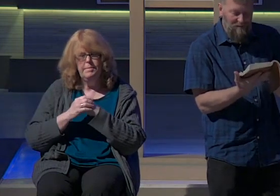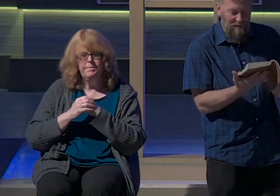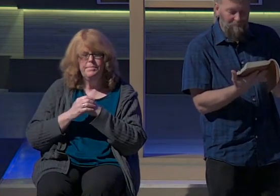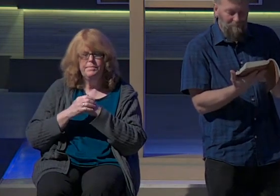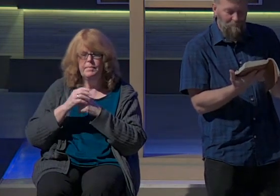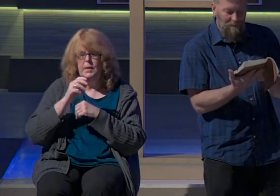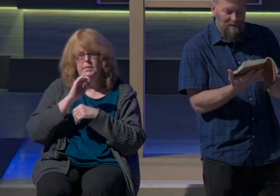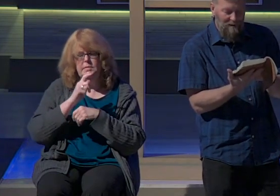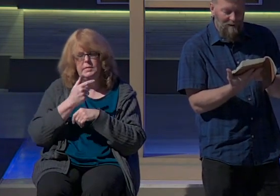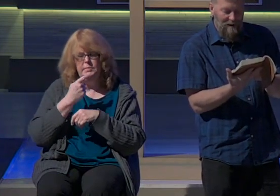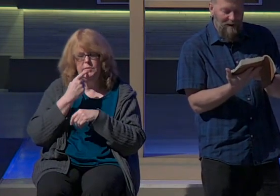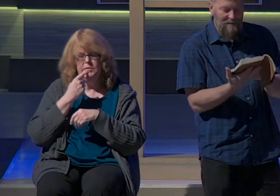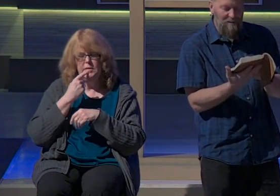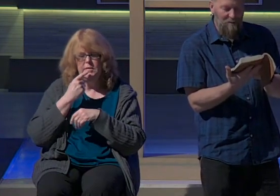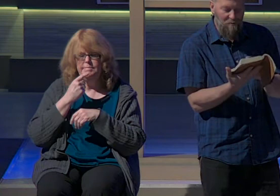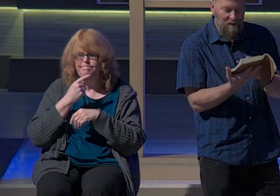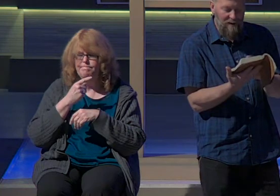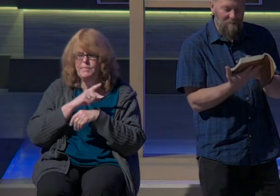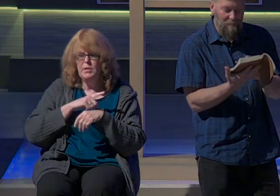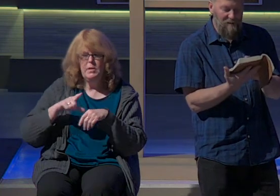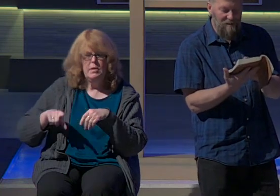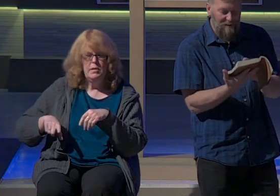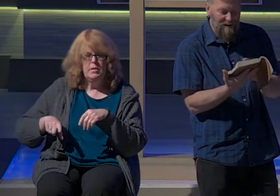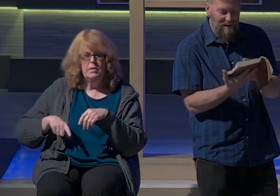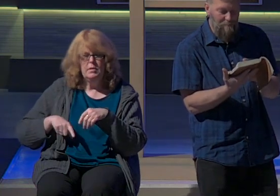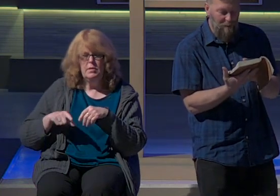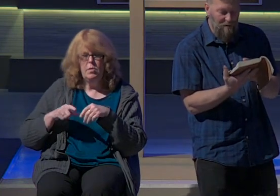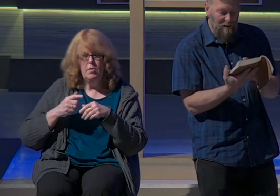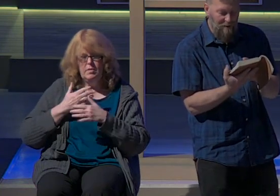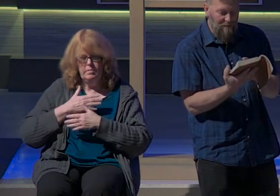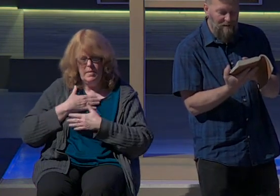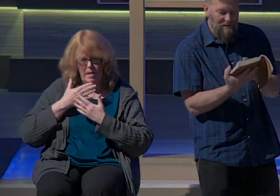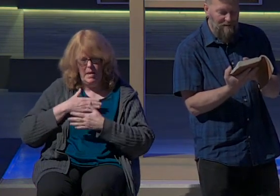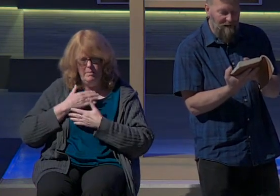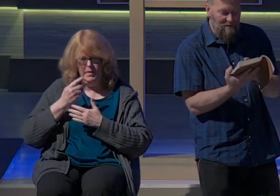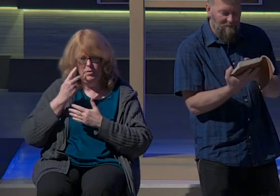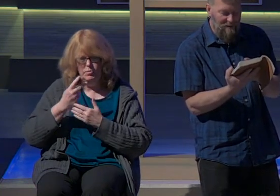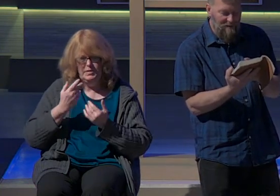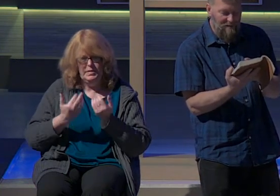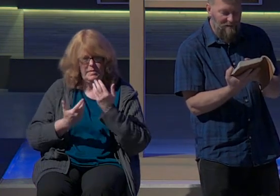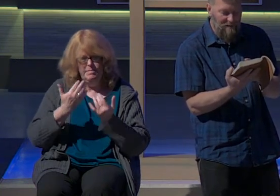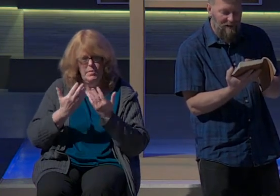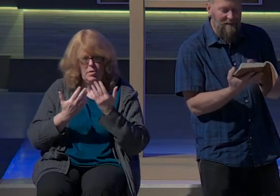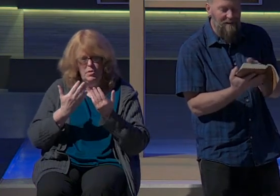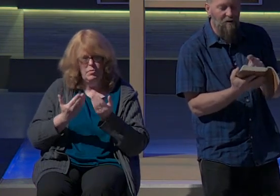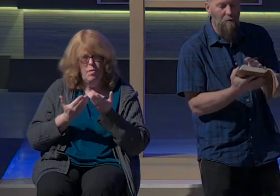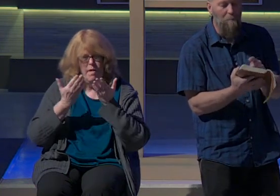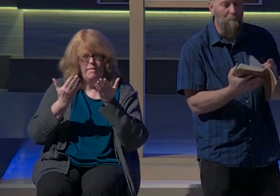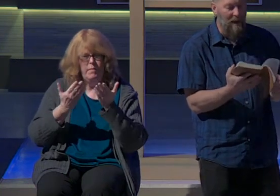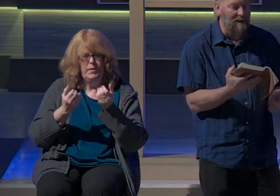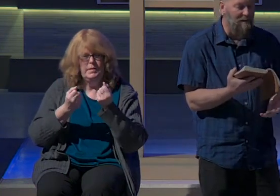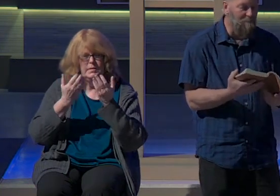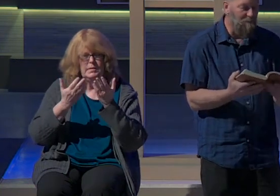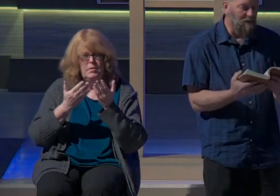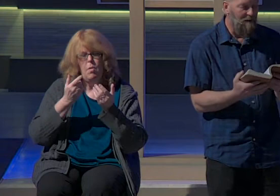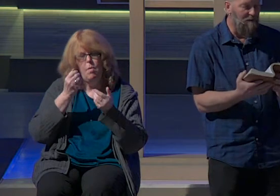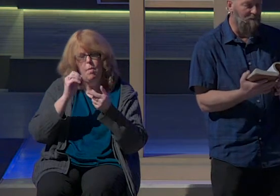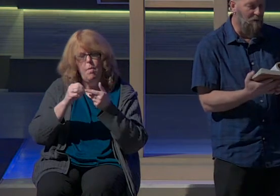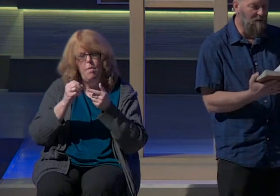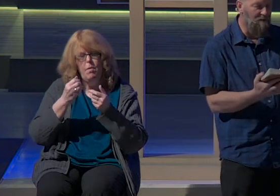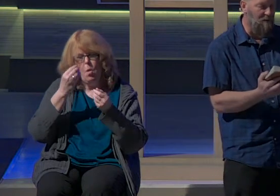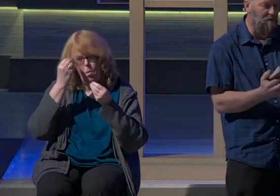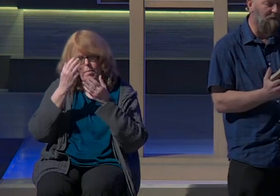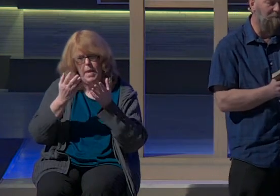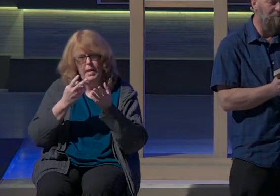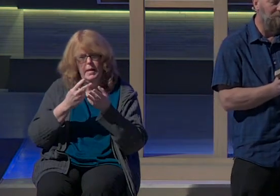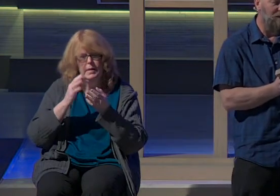Samuel said, has the Lord as much delight in burnt offerings and sacrifices as in obeying the